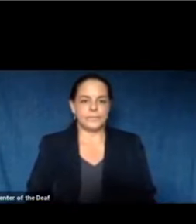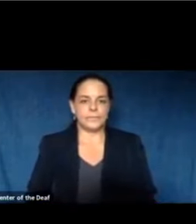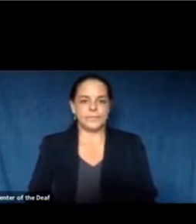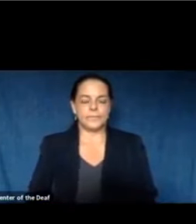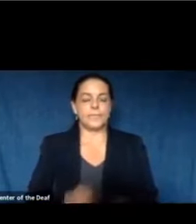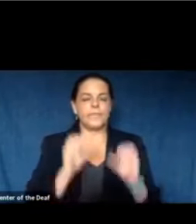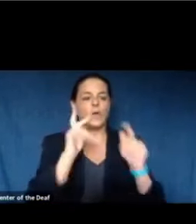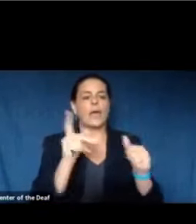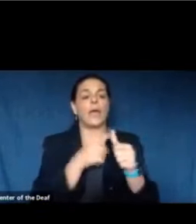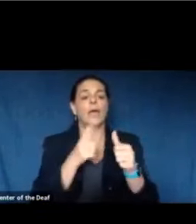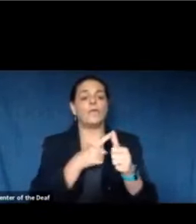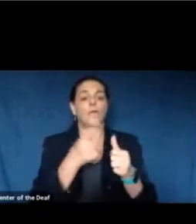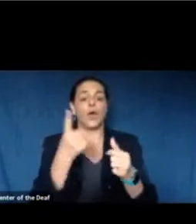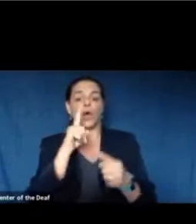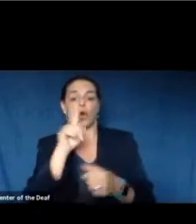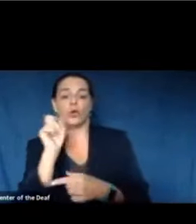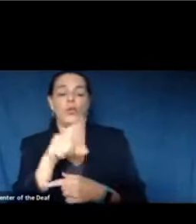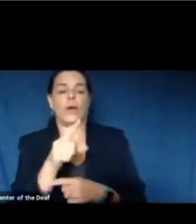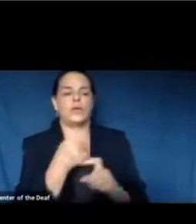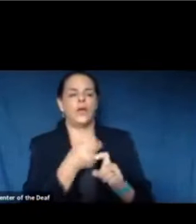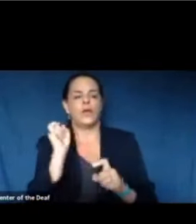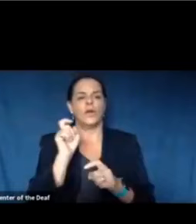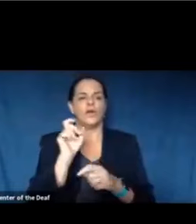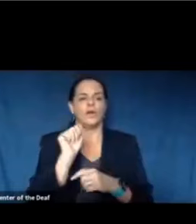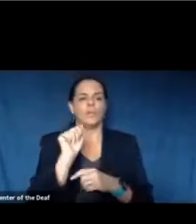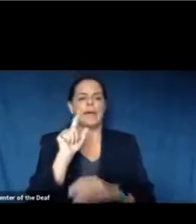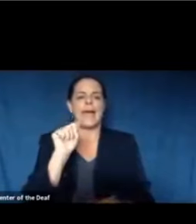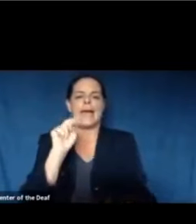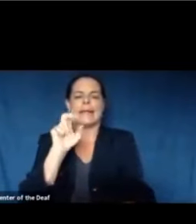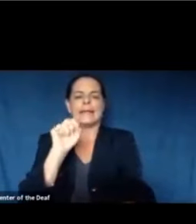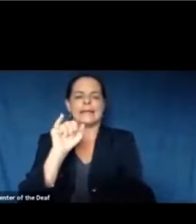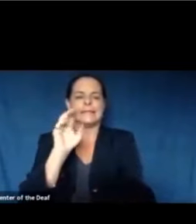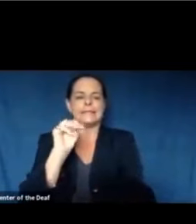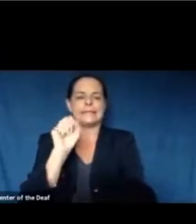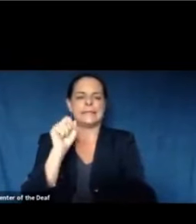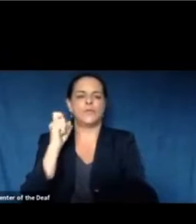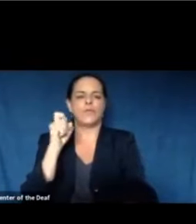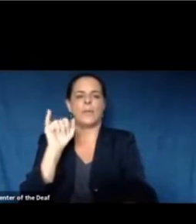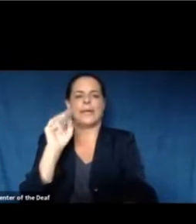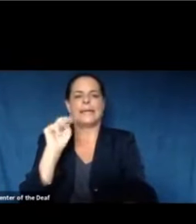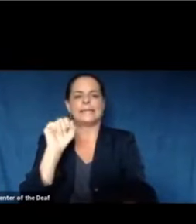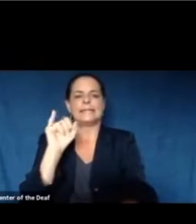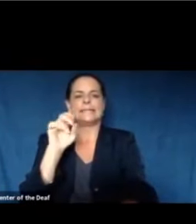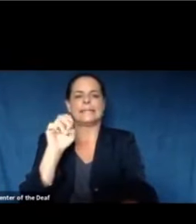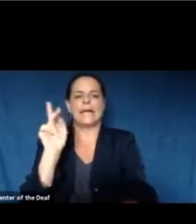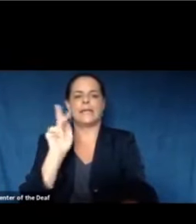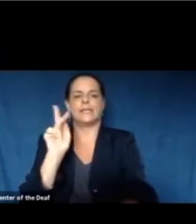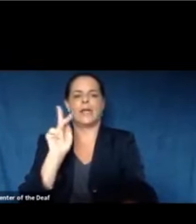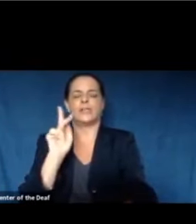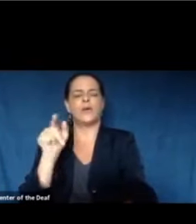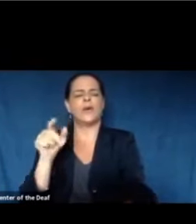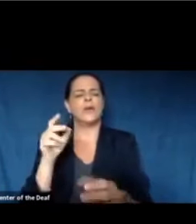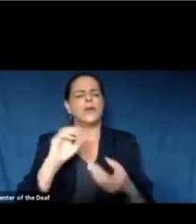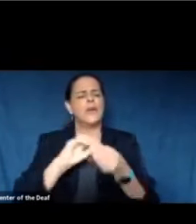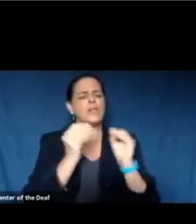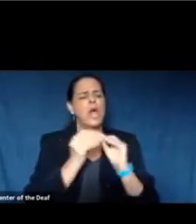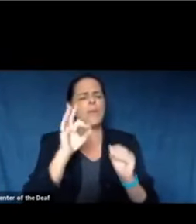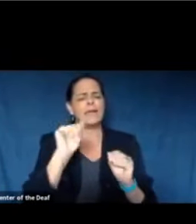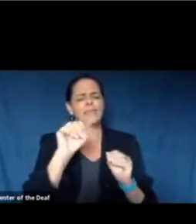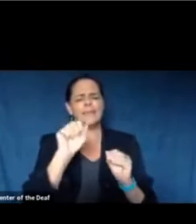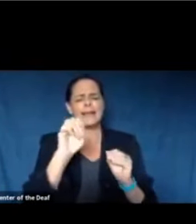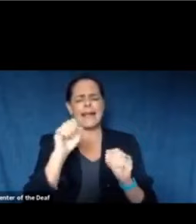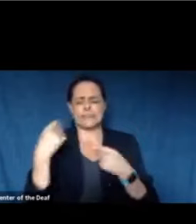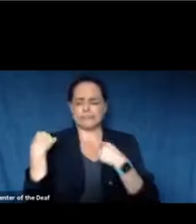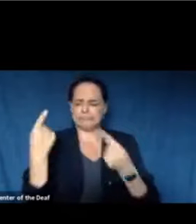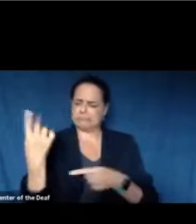Okay, the first question we have is from Alan Sims with Inside of Knoxville, The number of cases over the last 7 days